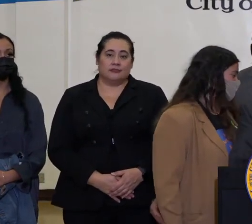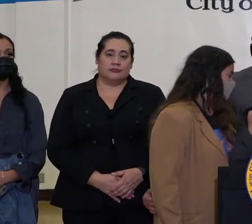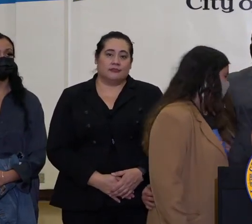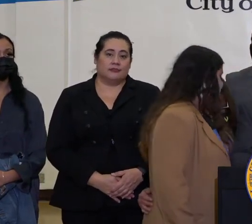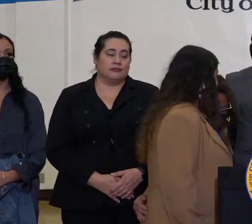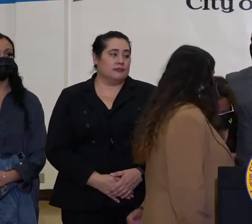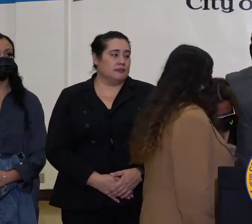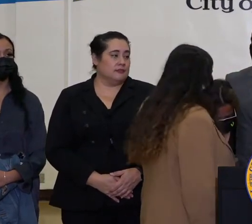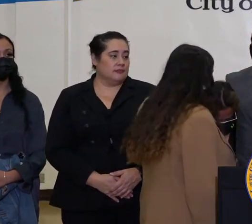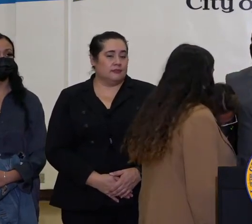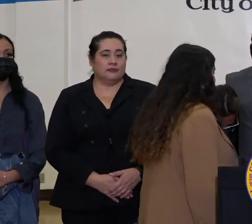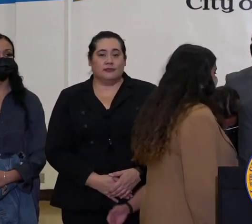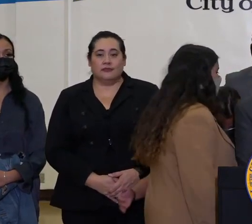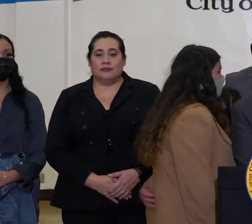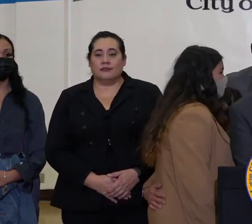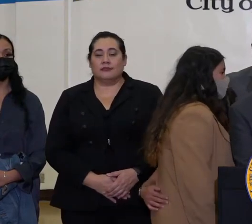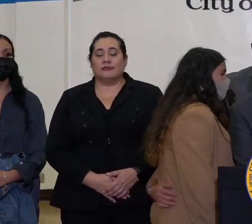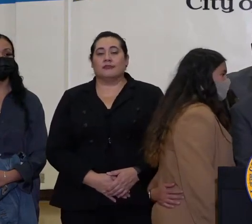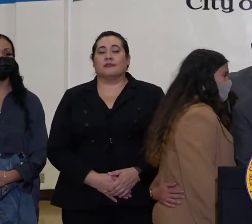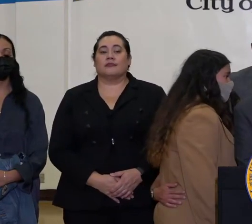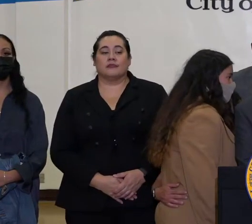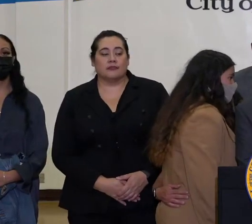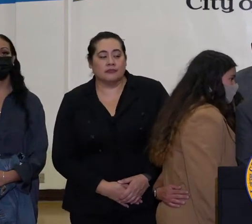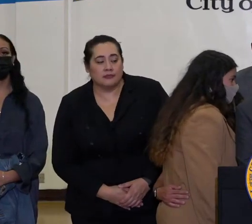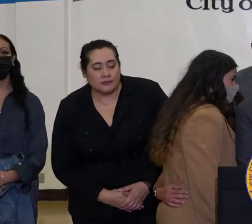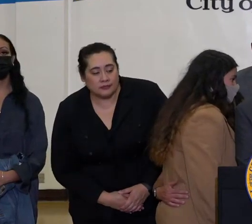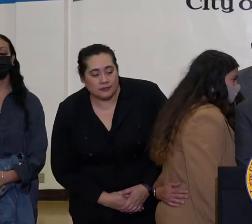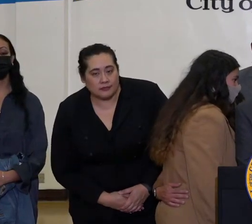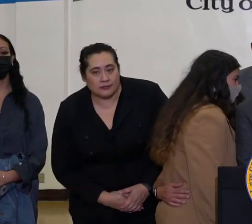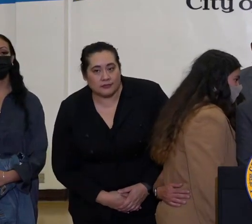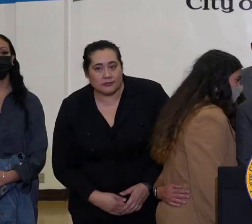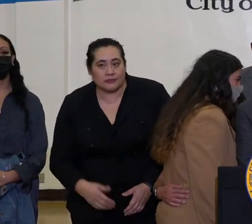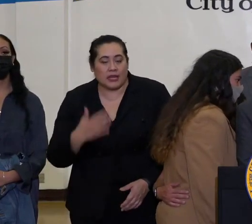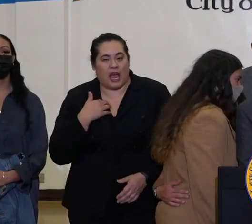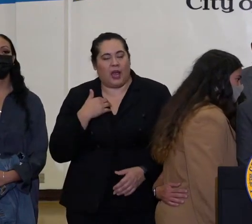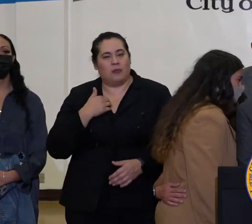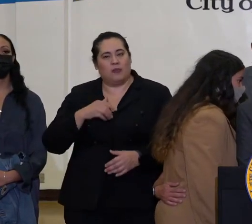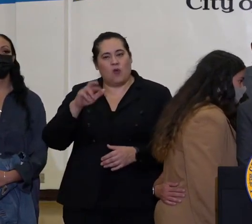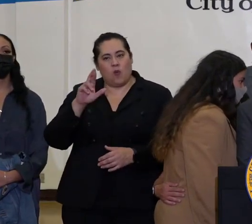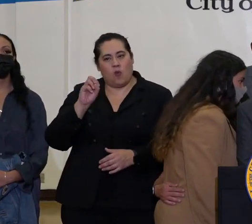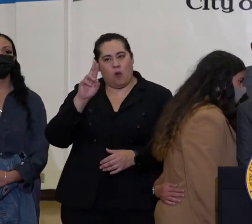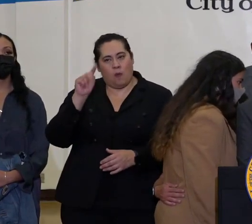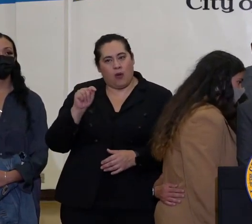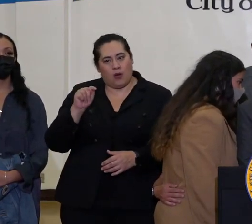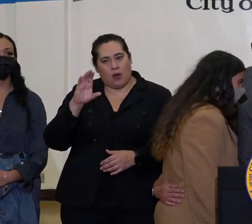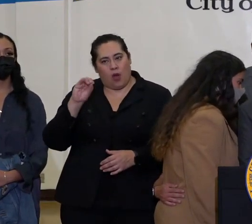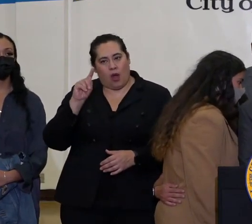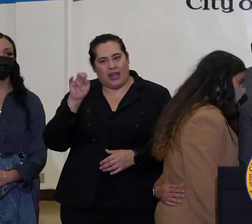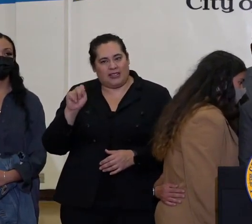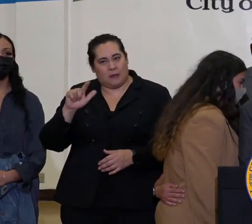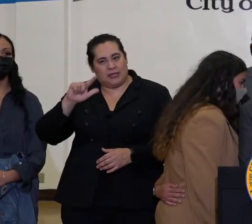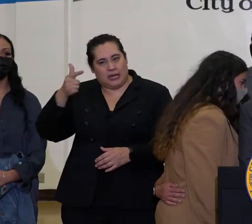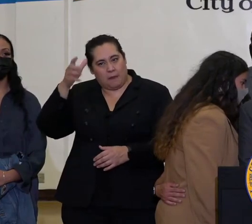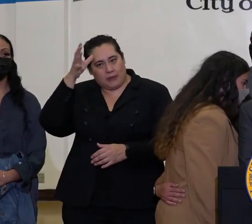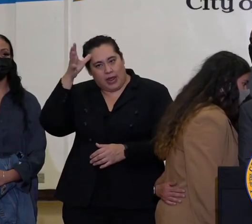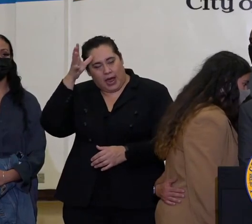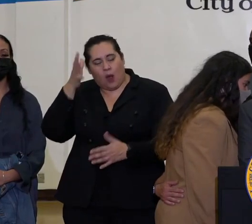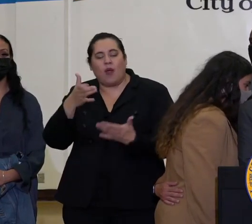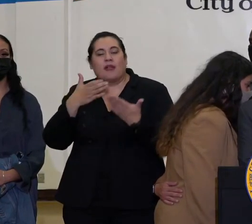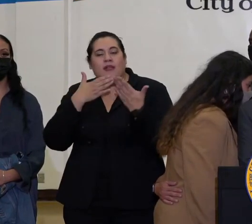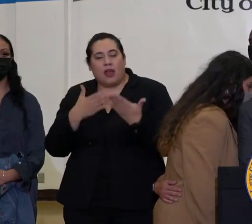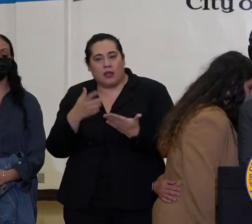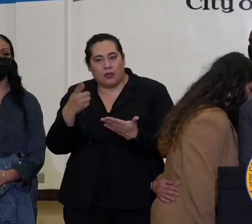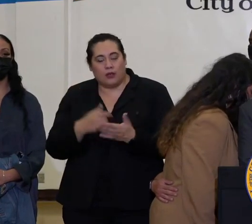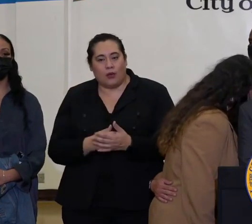Yeah. So I'm Robert Collins. I'm Angelo's stepdad. So thank you. I